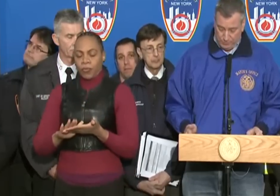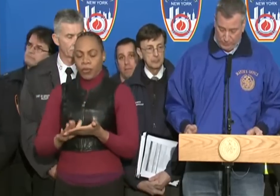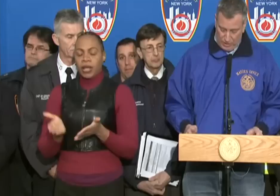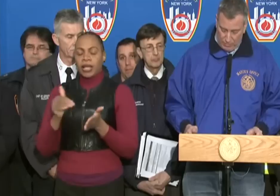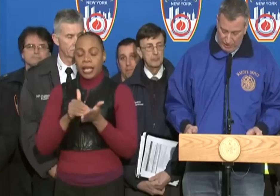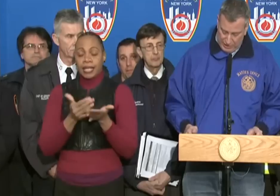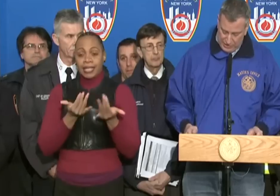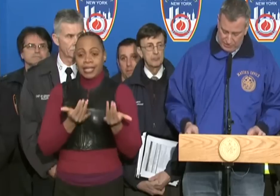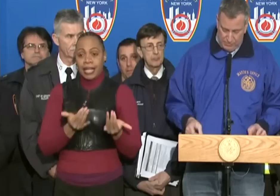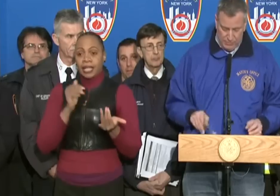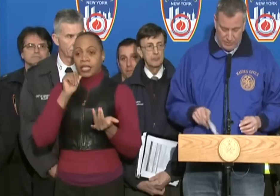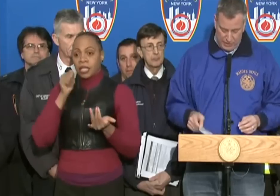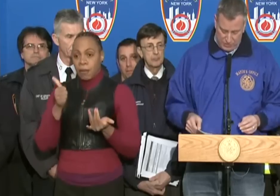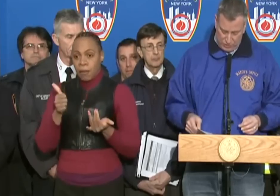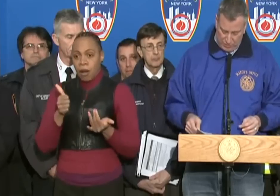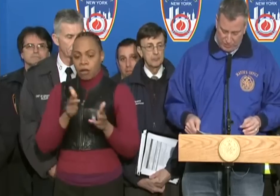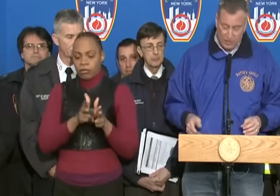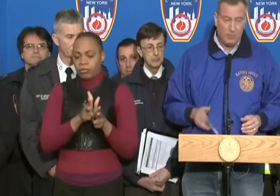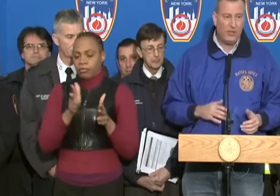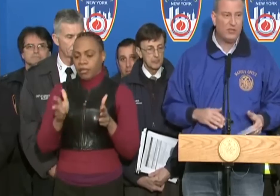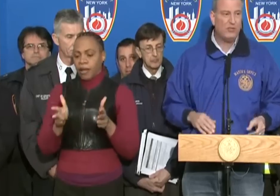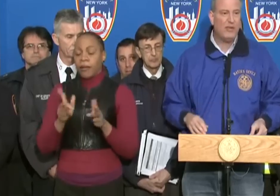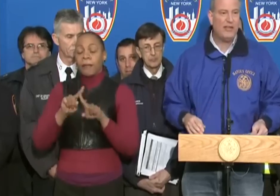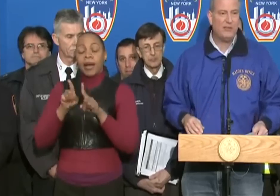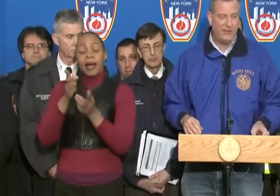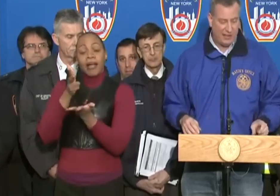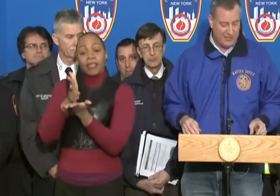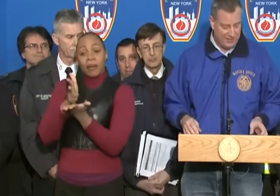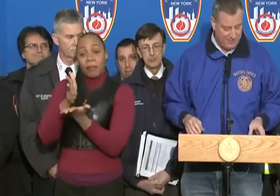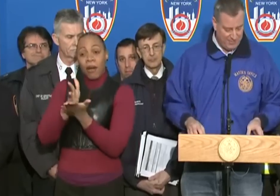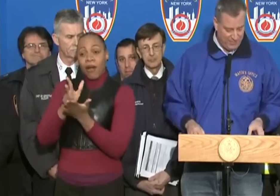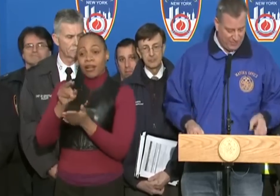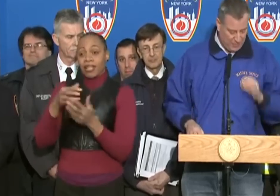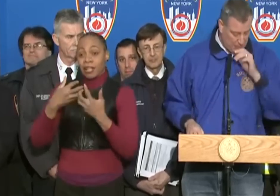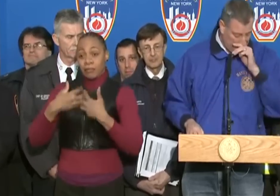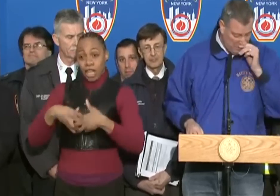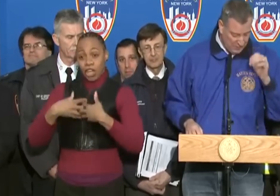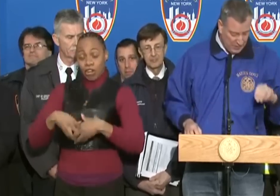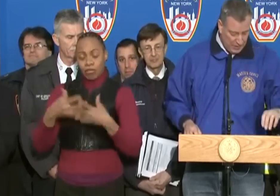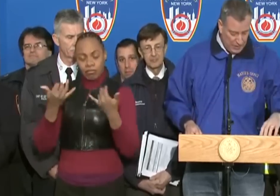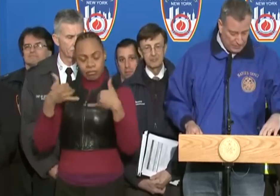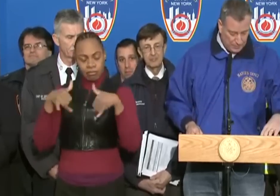tomorrow. But guess what? Parking meters remain in effect.